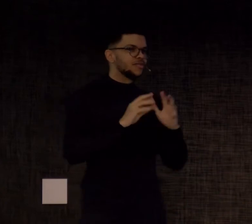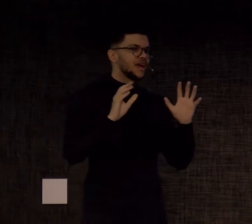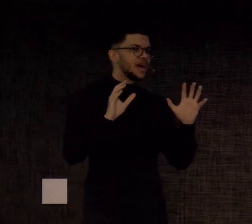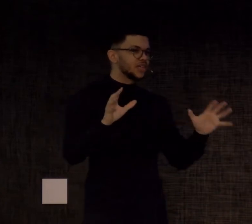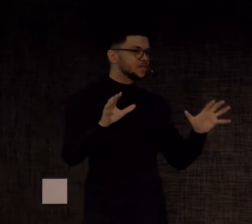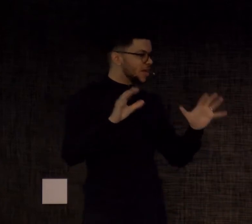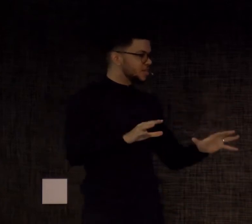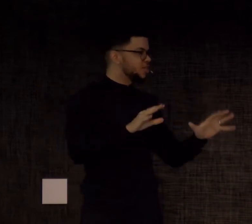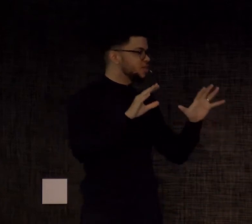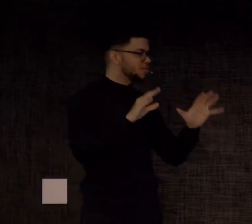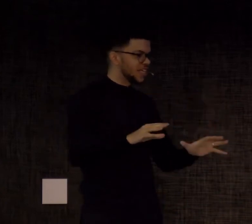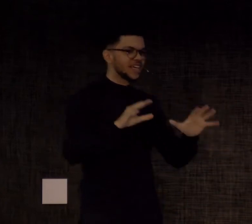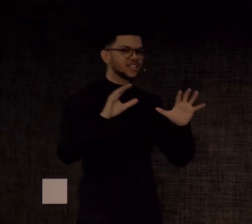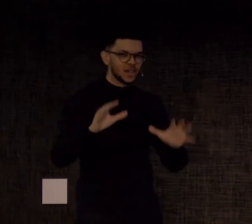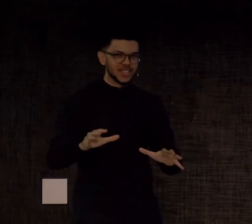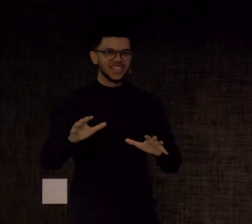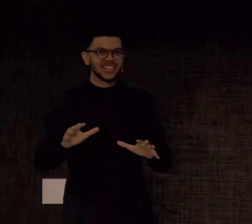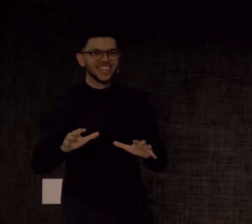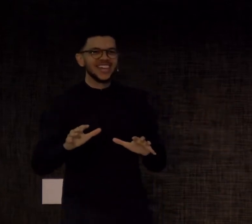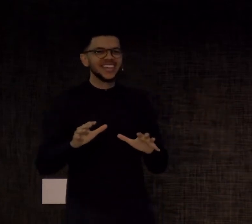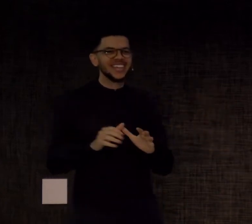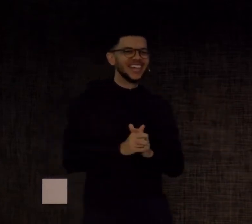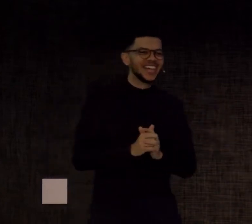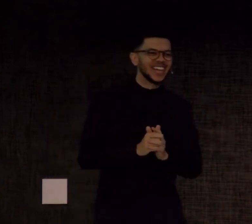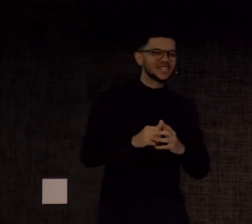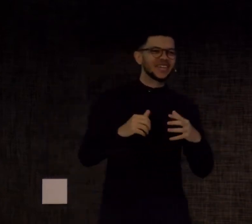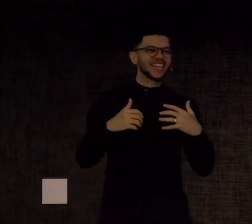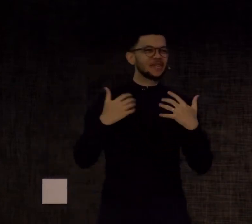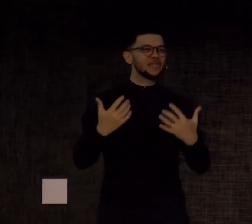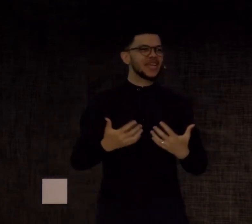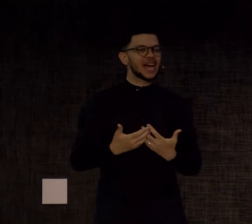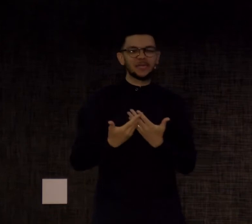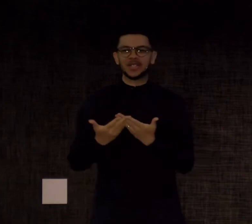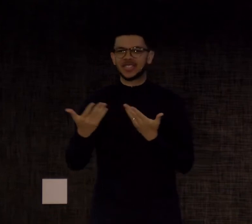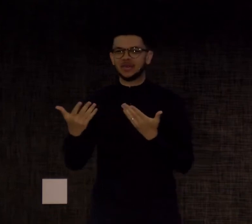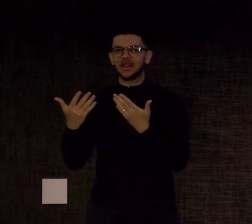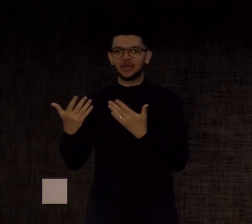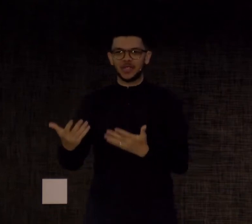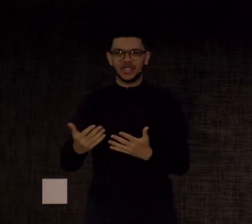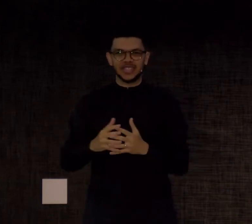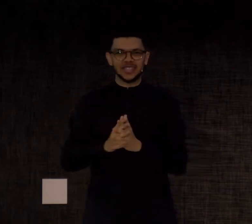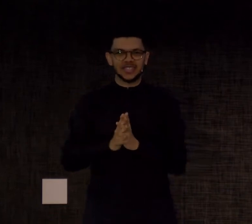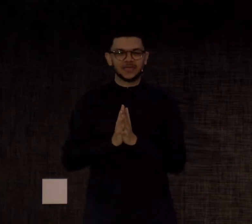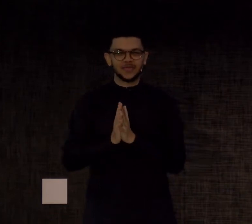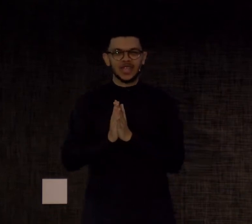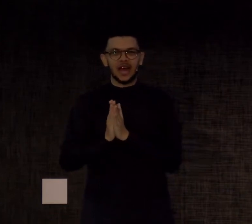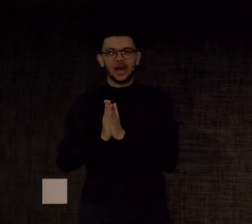So, having depressed you fully and totally, let me come on to some of the